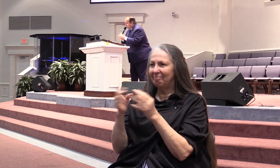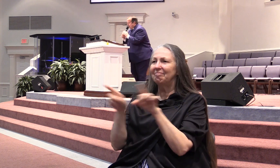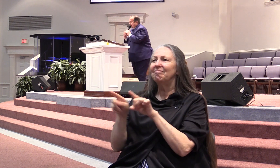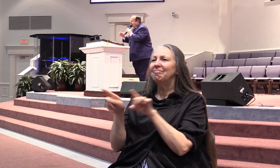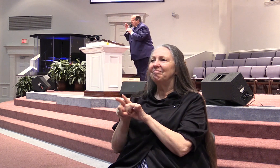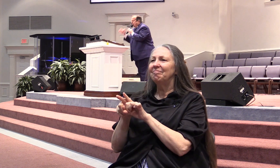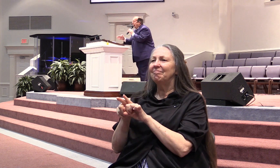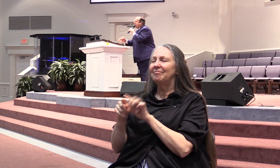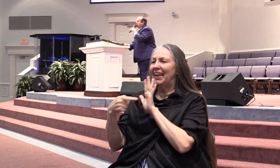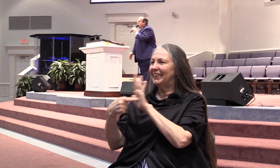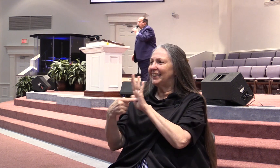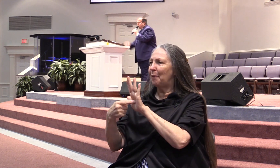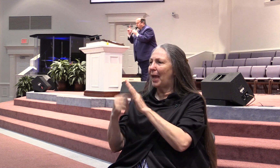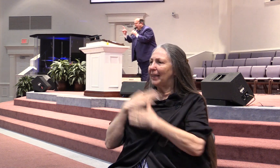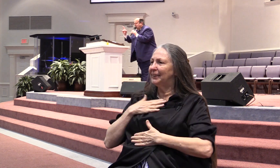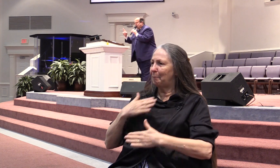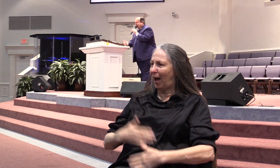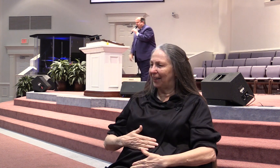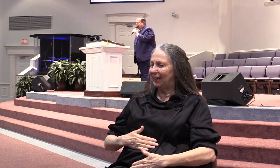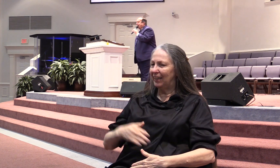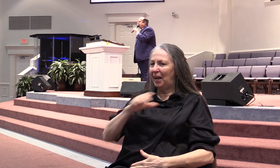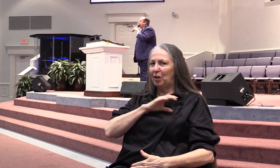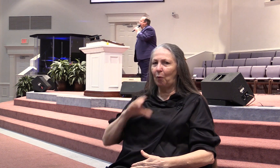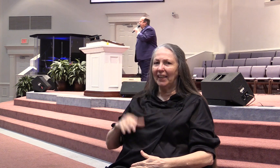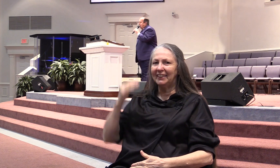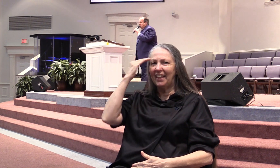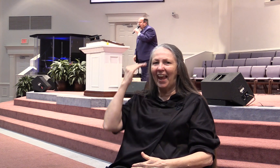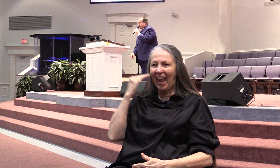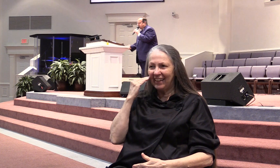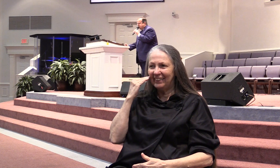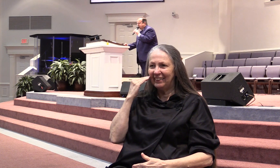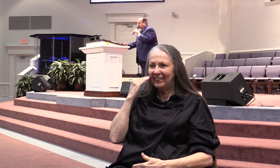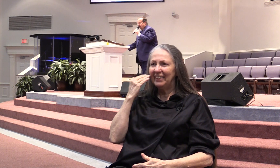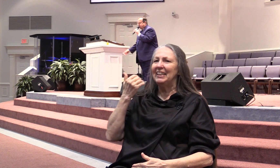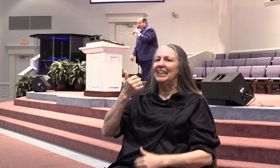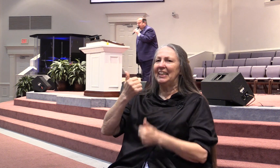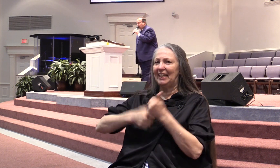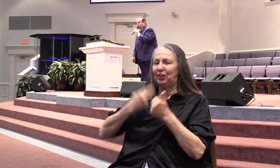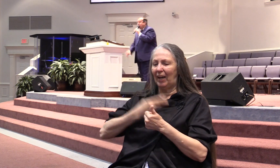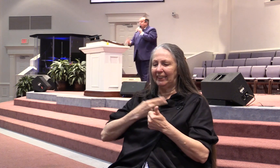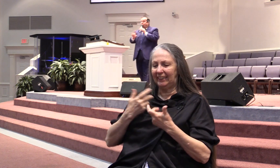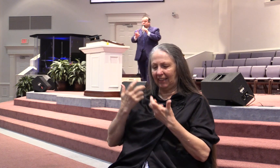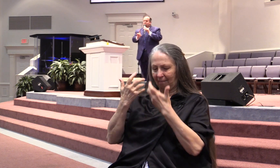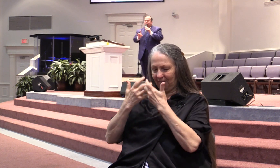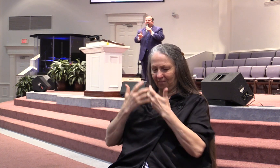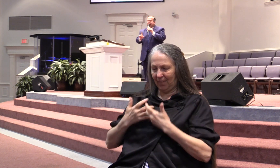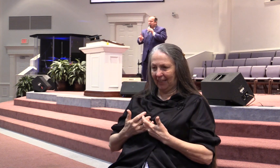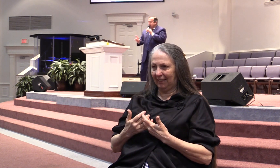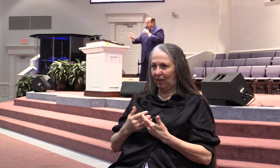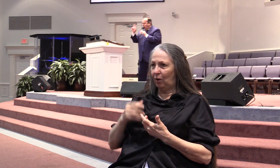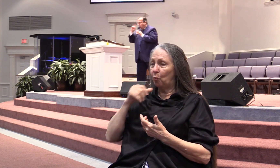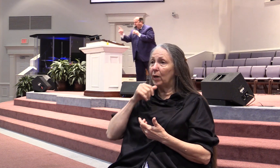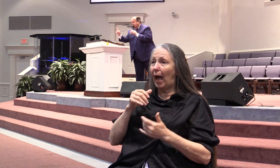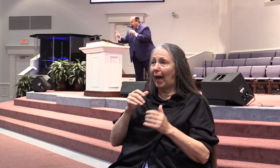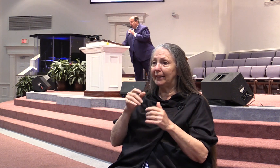It's also depicted as a body with Christ as the head, and each of us as members in particular. No two alike,